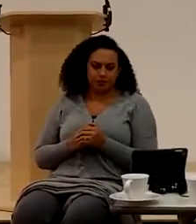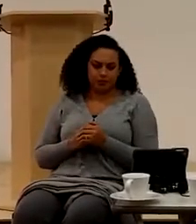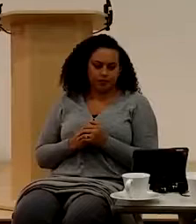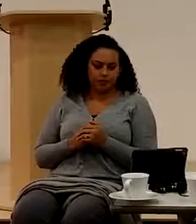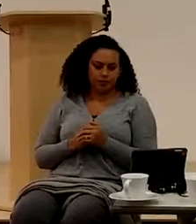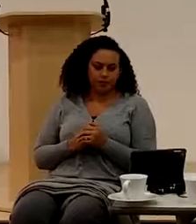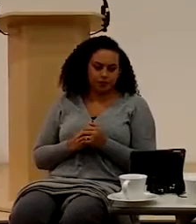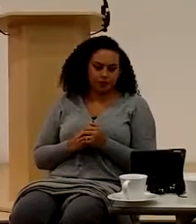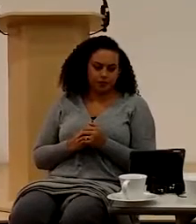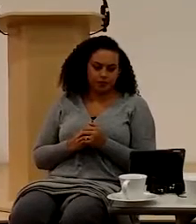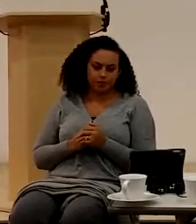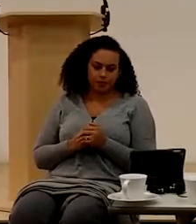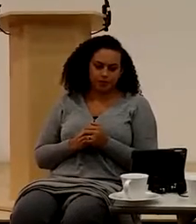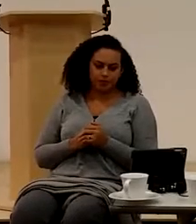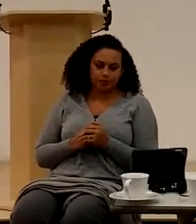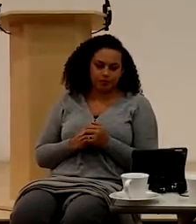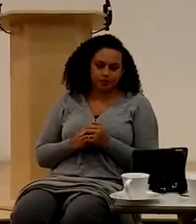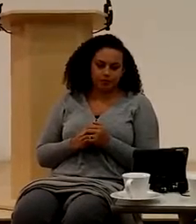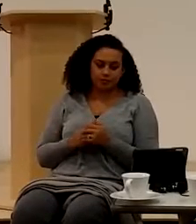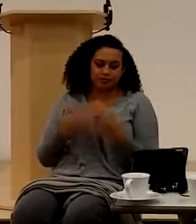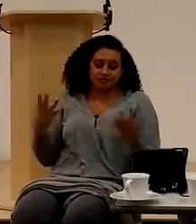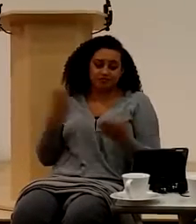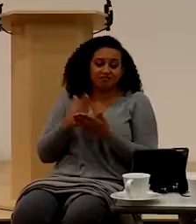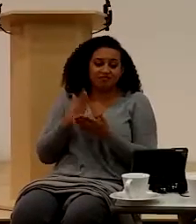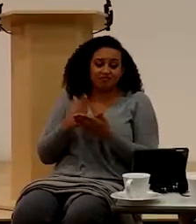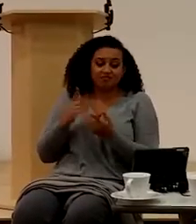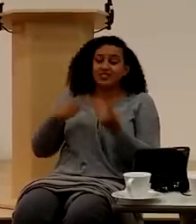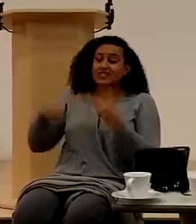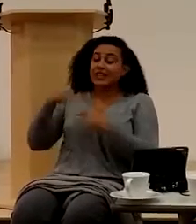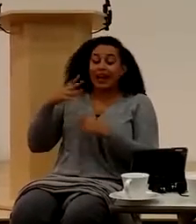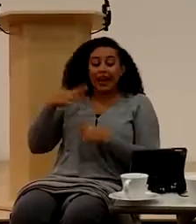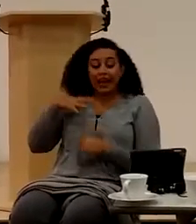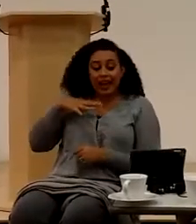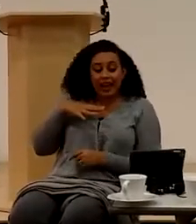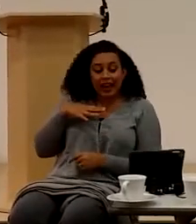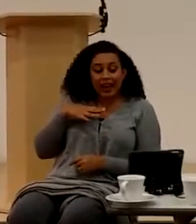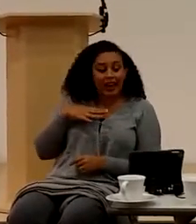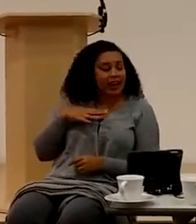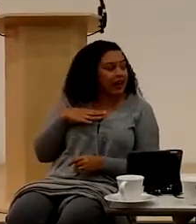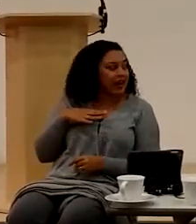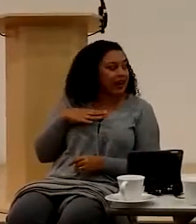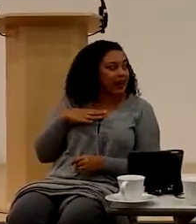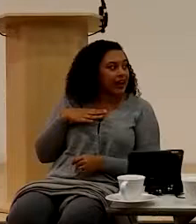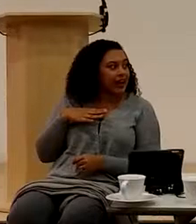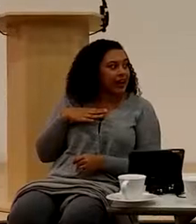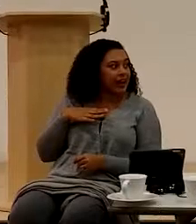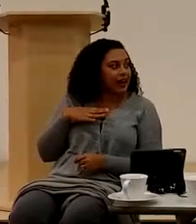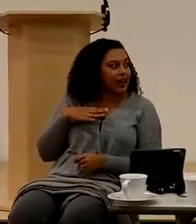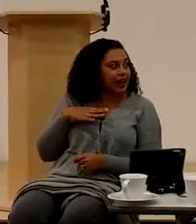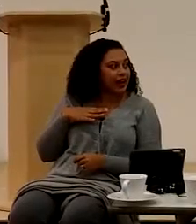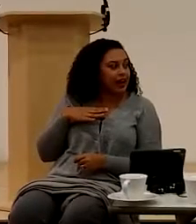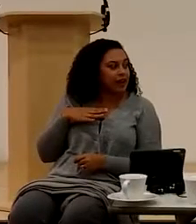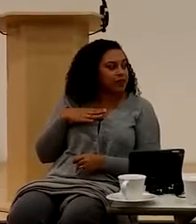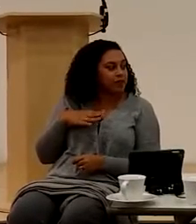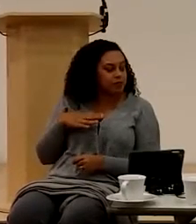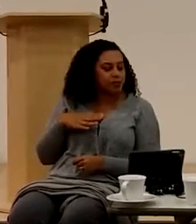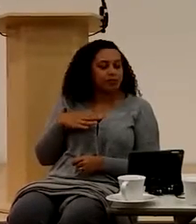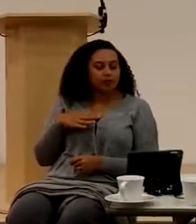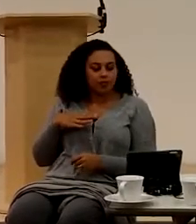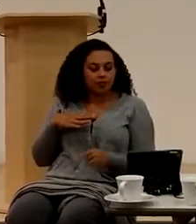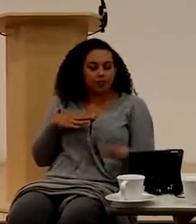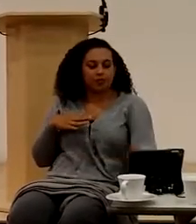devaluing us, that ultimately leads us not being taken